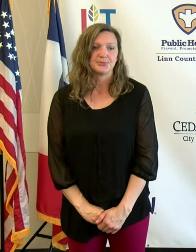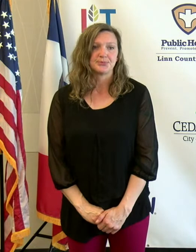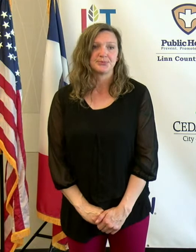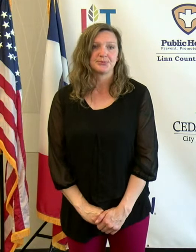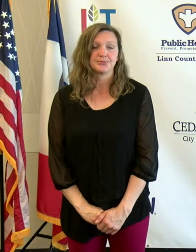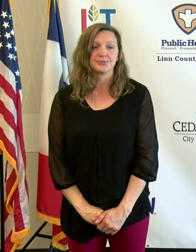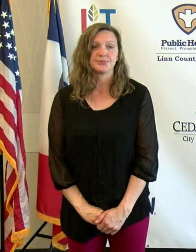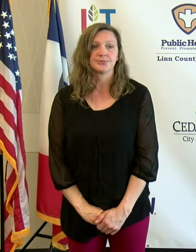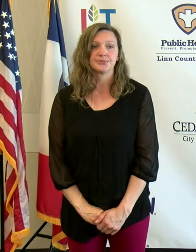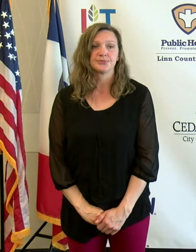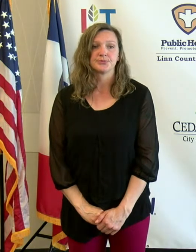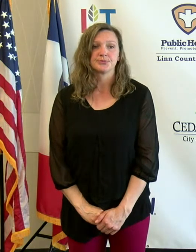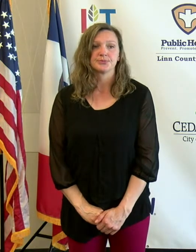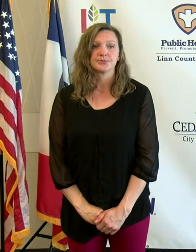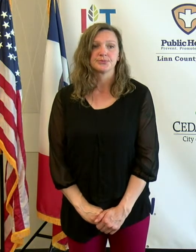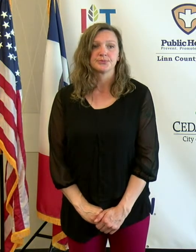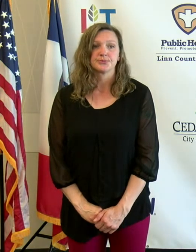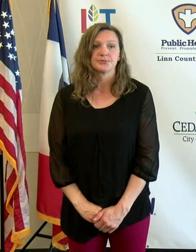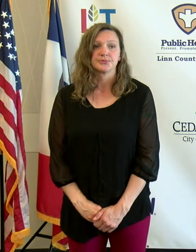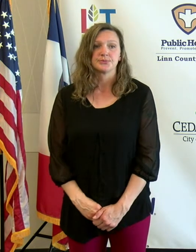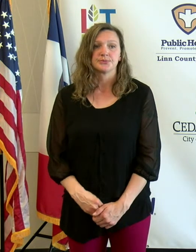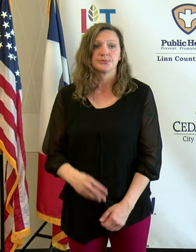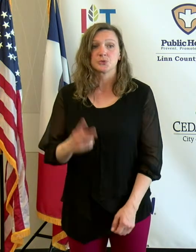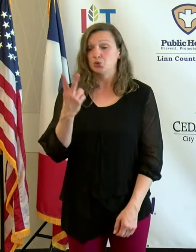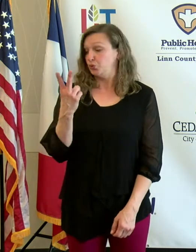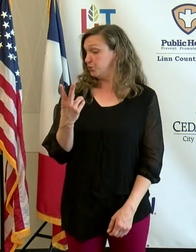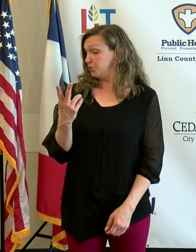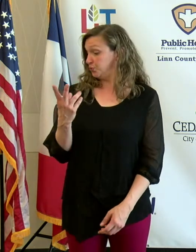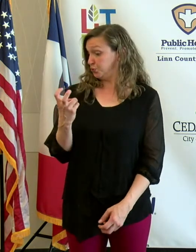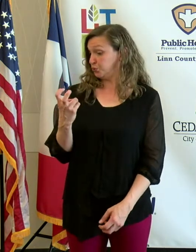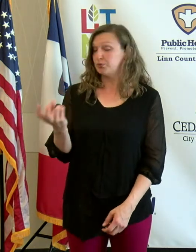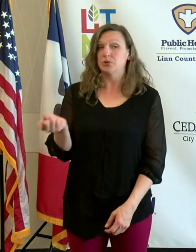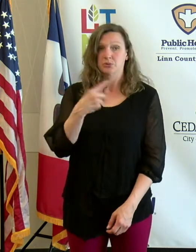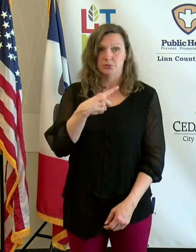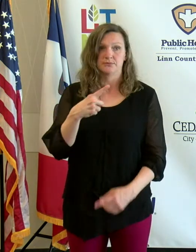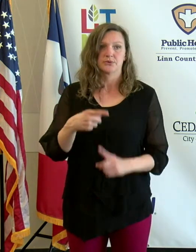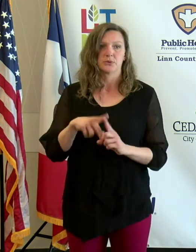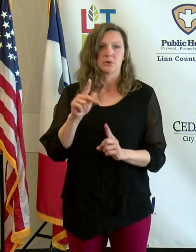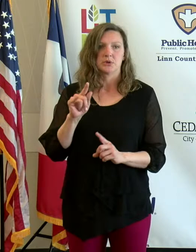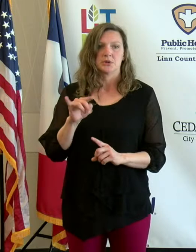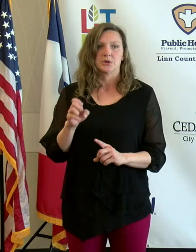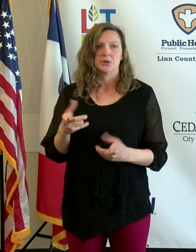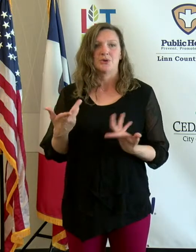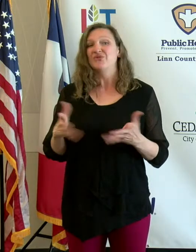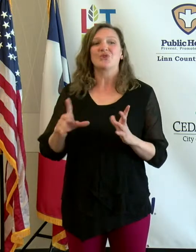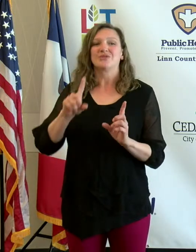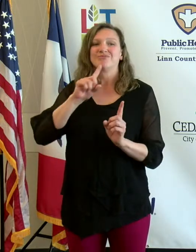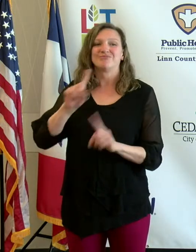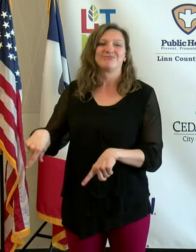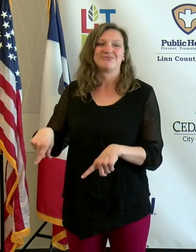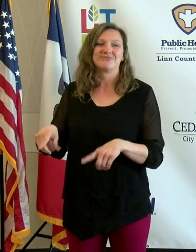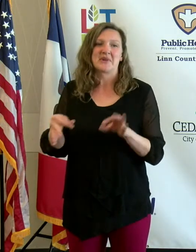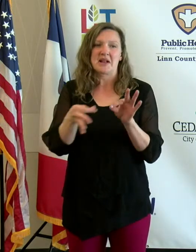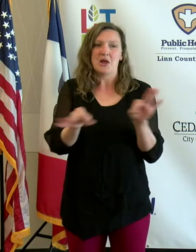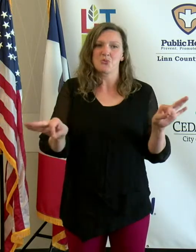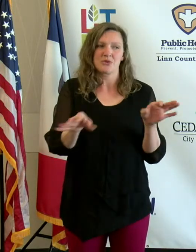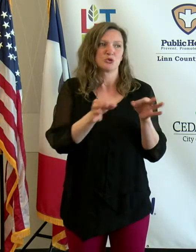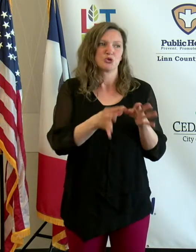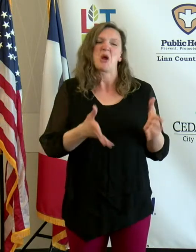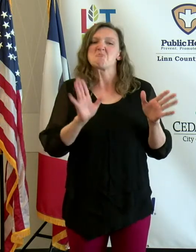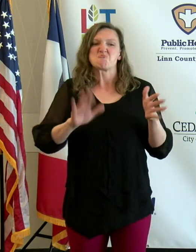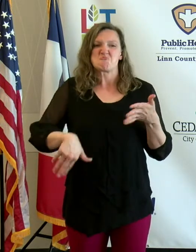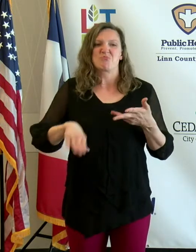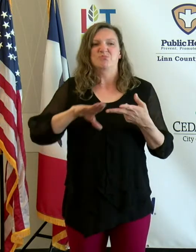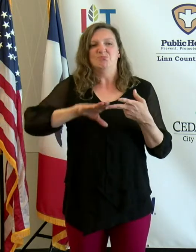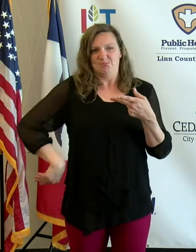The final two questions from Kate were answered. They were regarding language interpretation and outside help